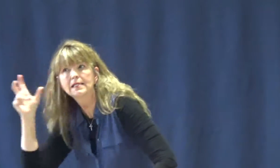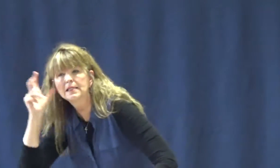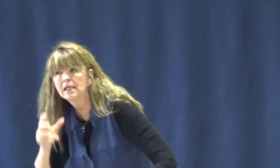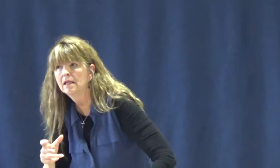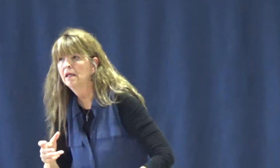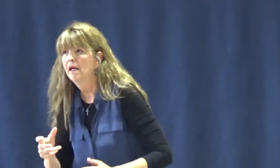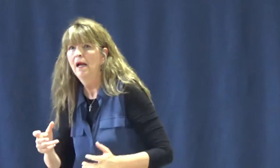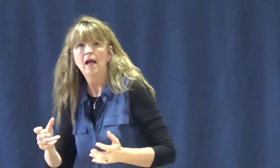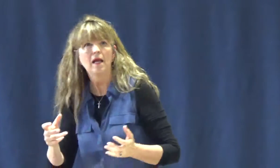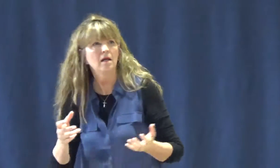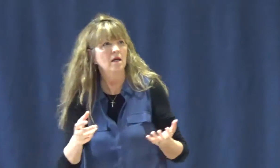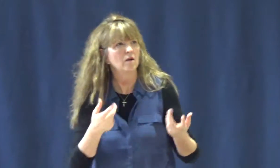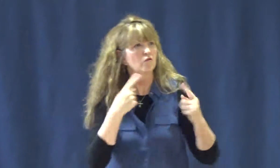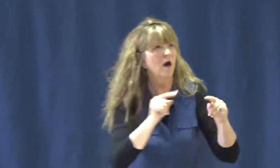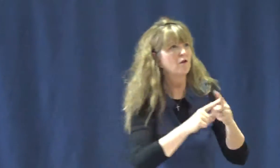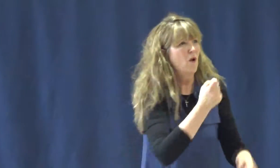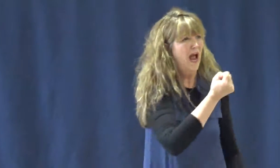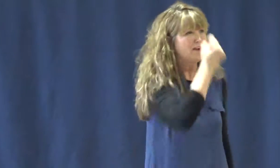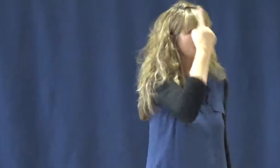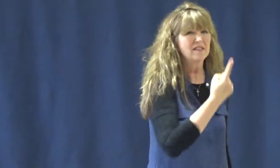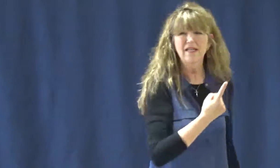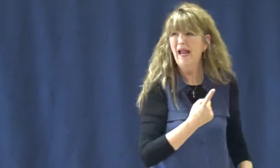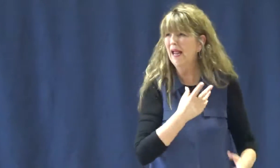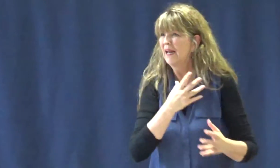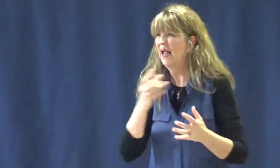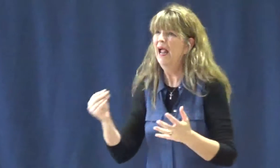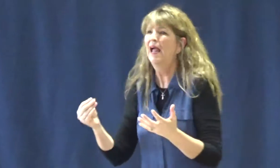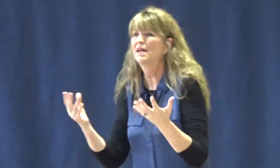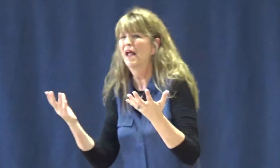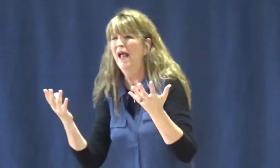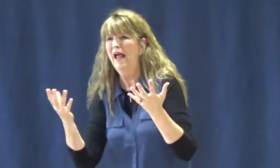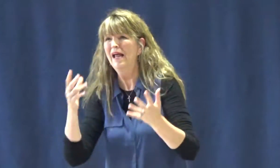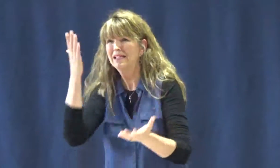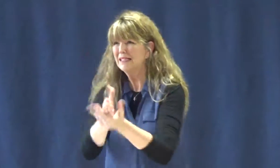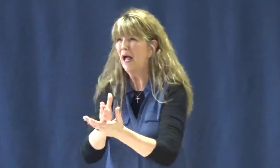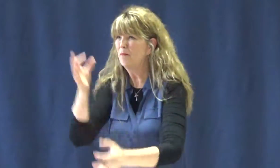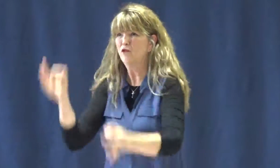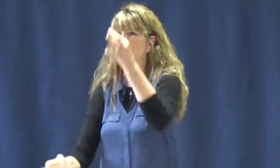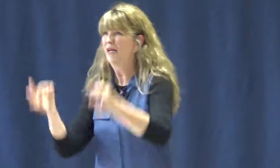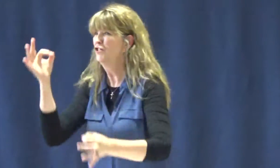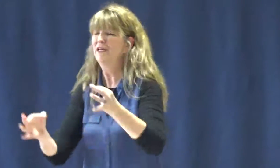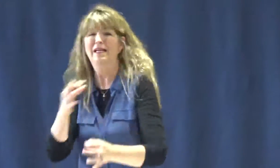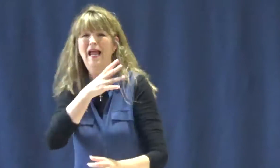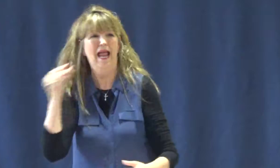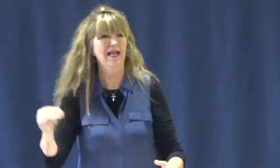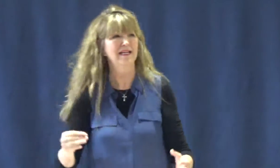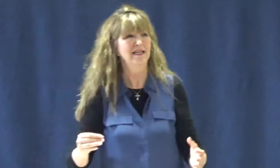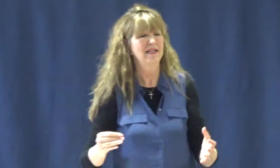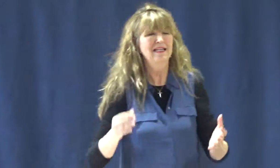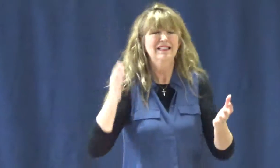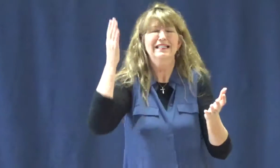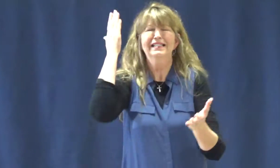one another and try to understand and stop judging each